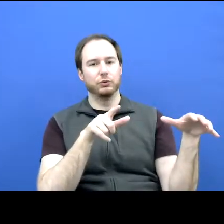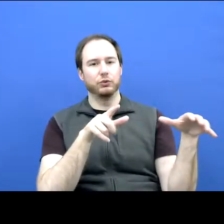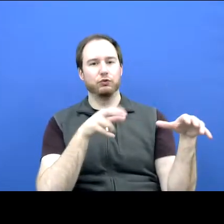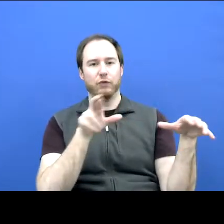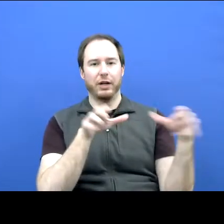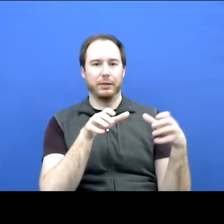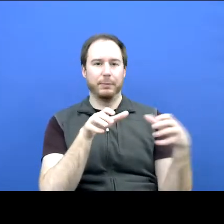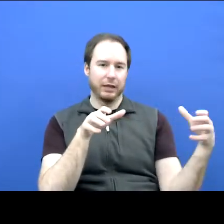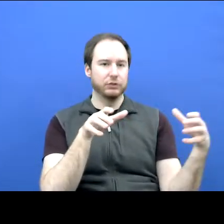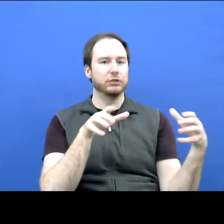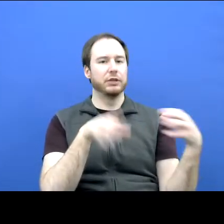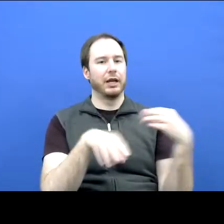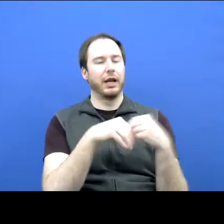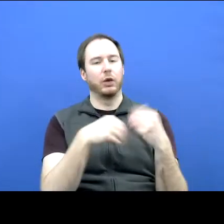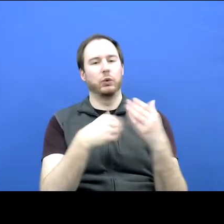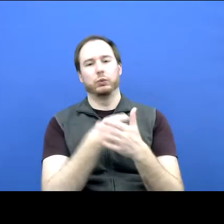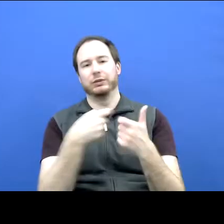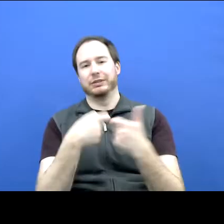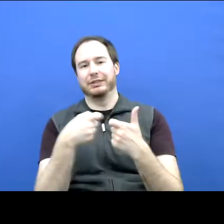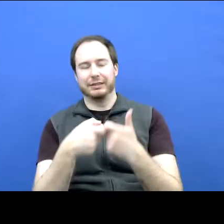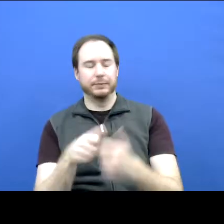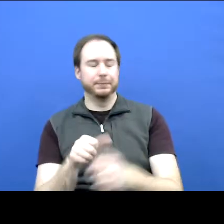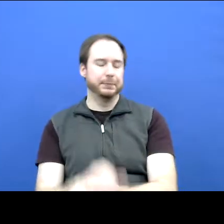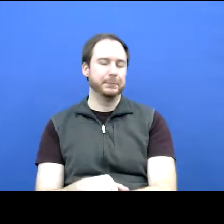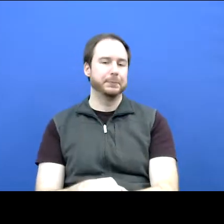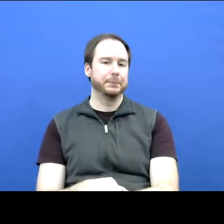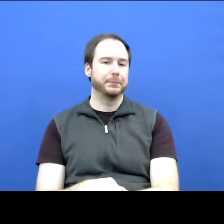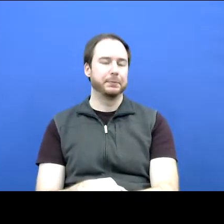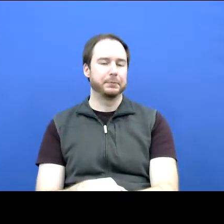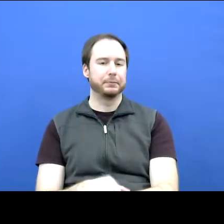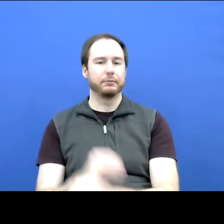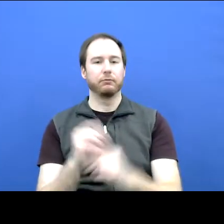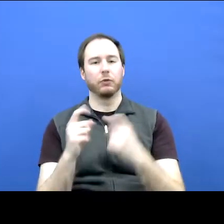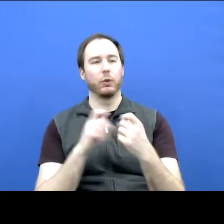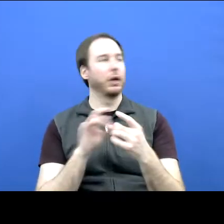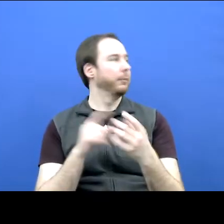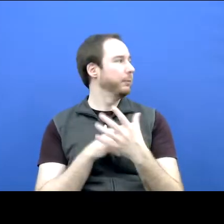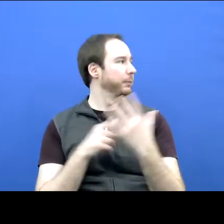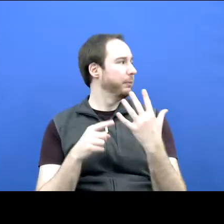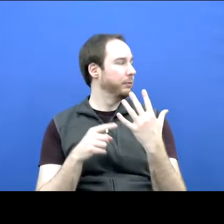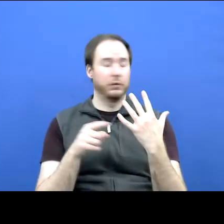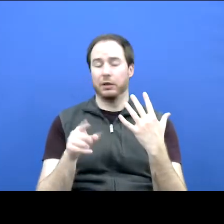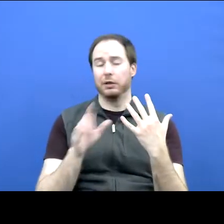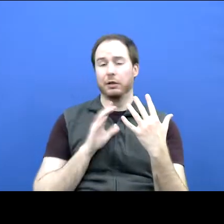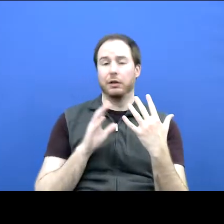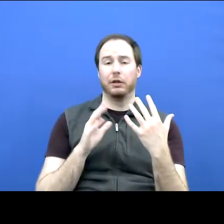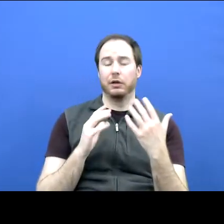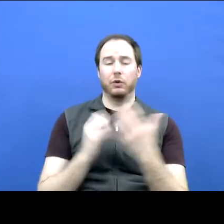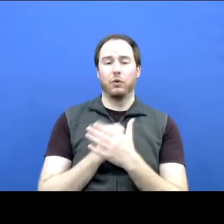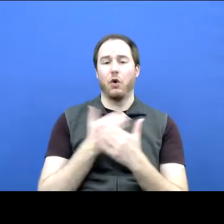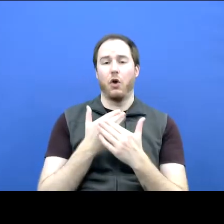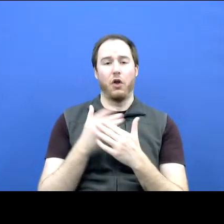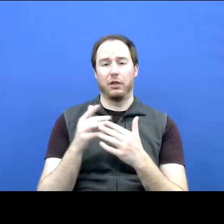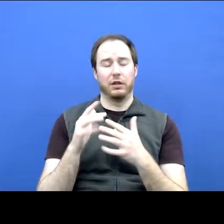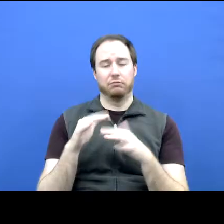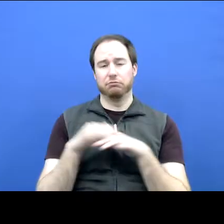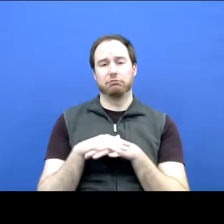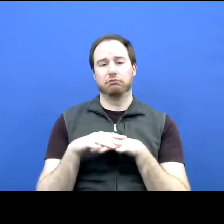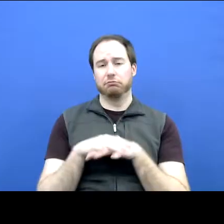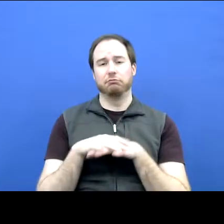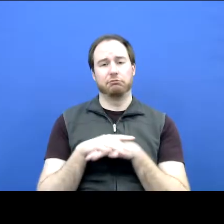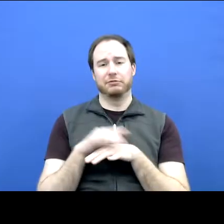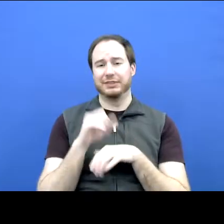to bring in the new utilities. So That's great. any other questions? They're using all that space at the same center. They are.